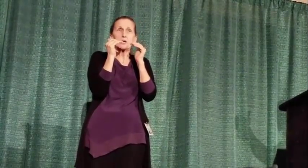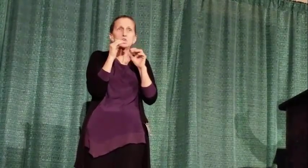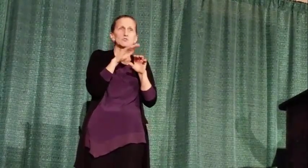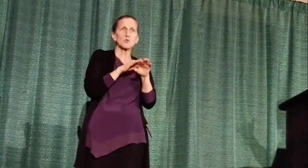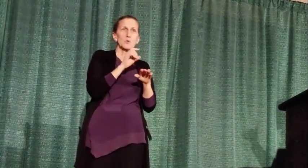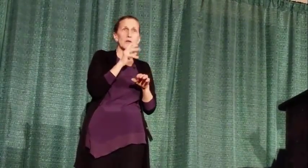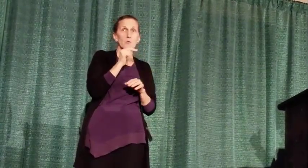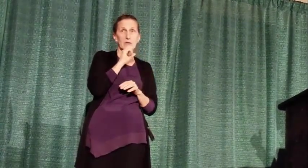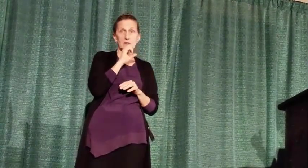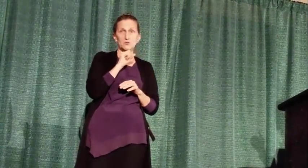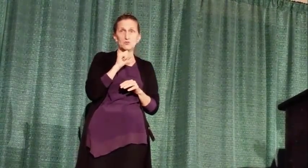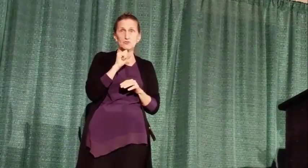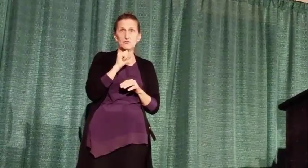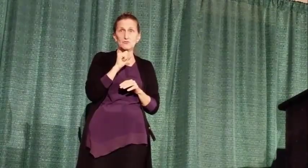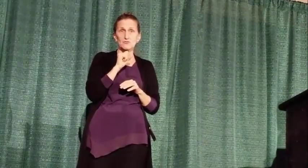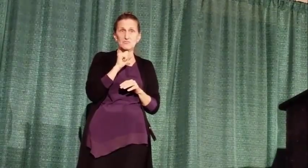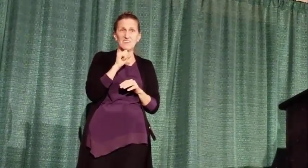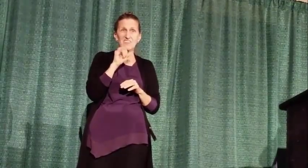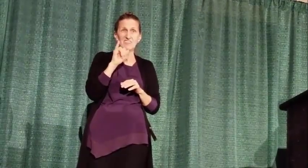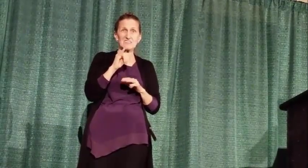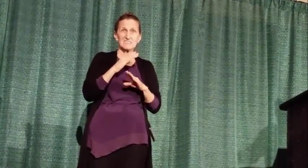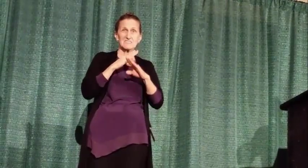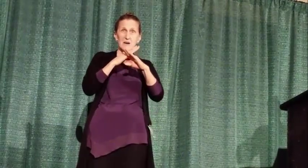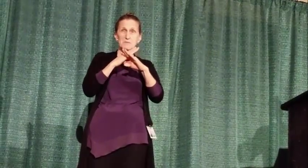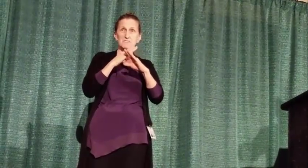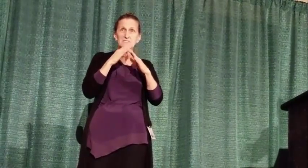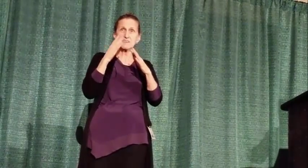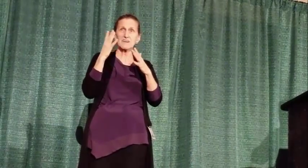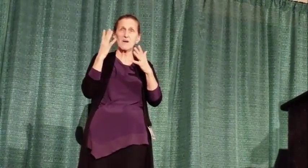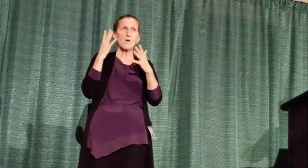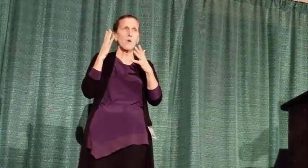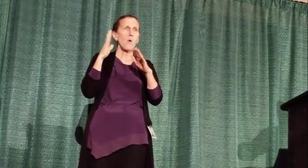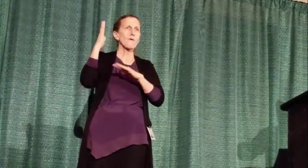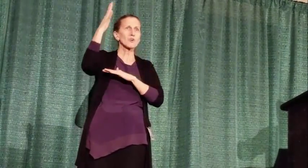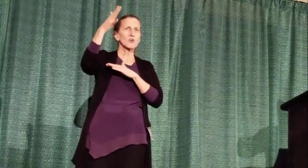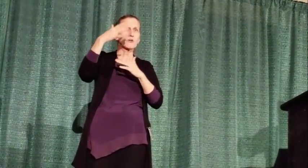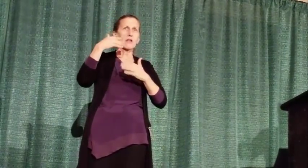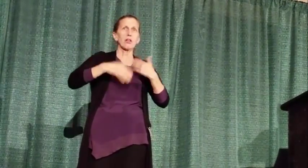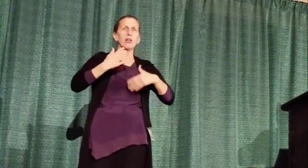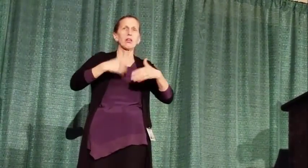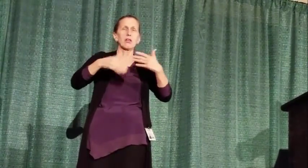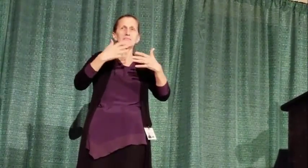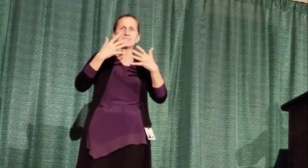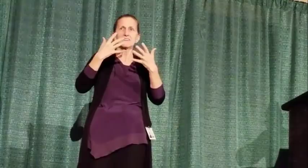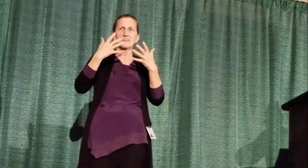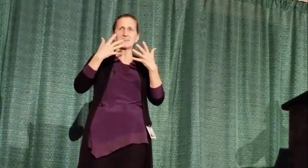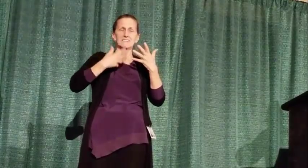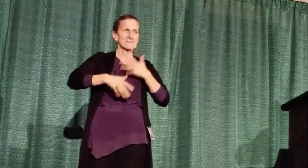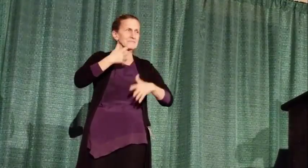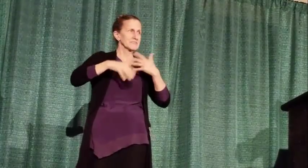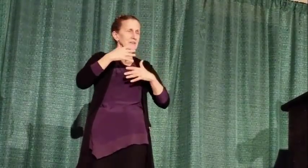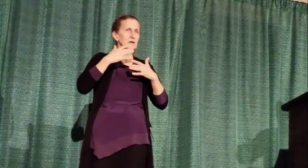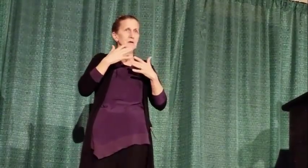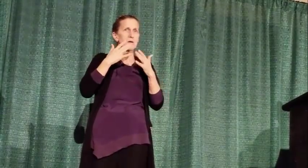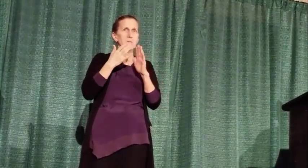aging process. It's what stops the excessive mobilization of calcium onto the bones and the blood vessels,